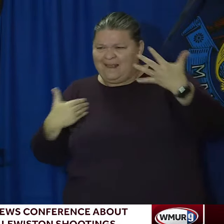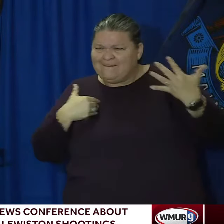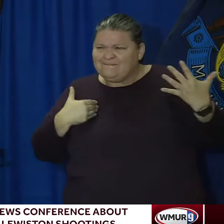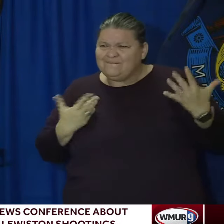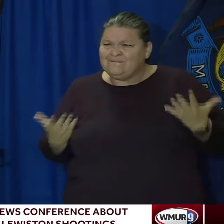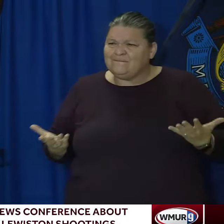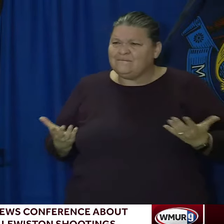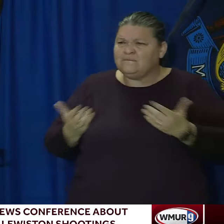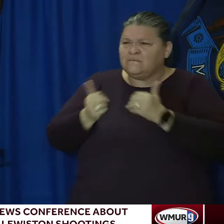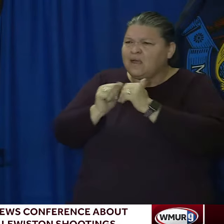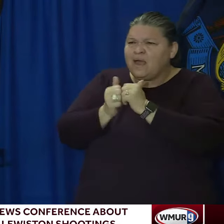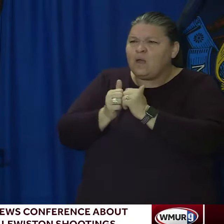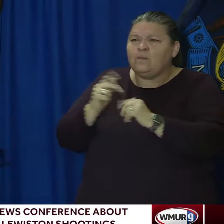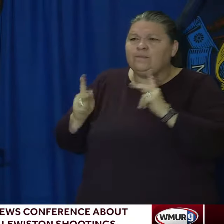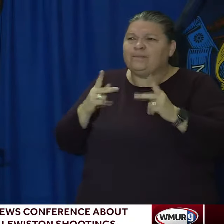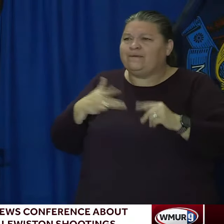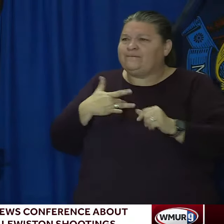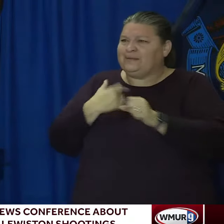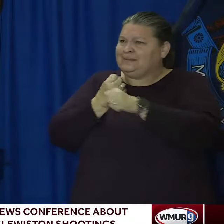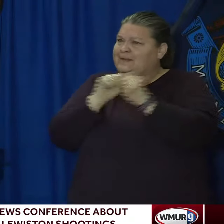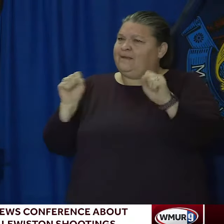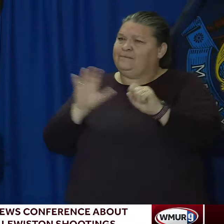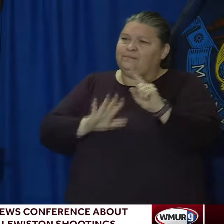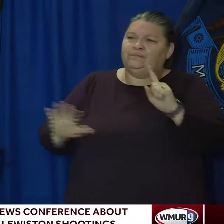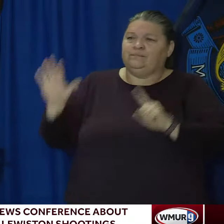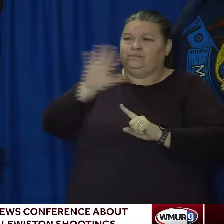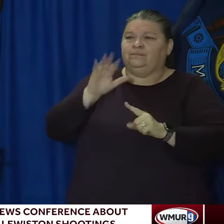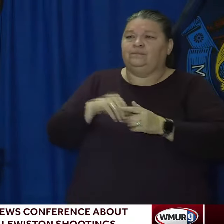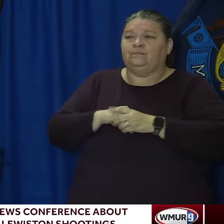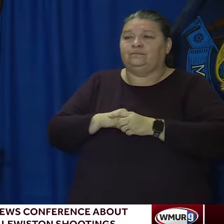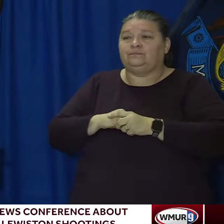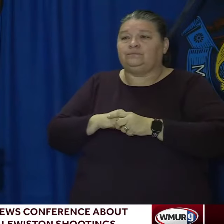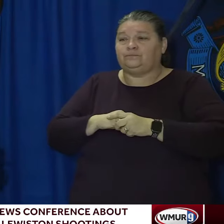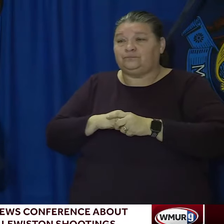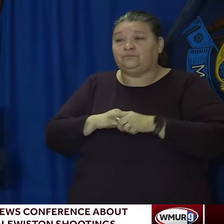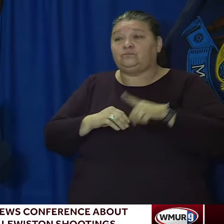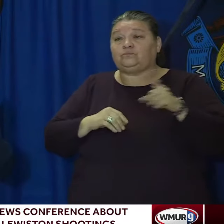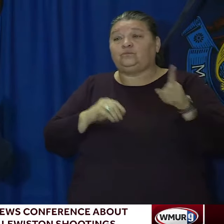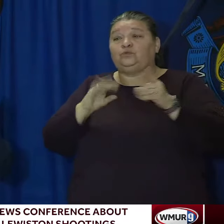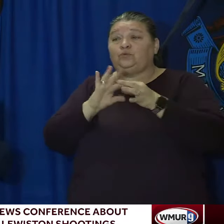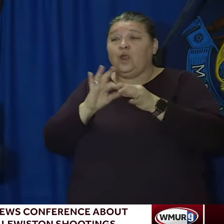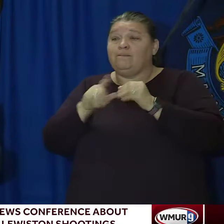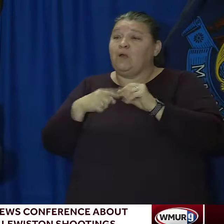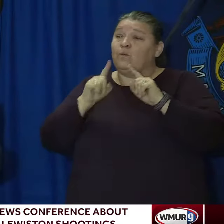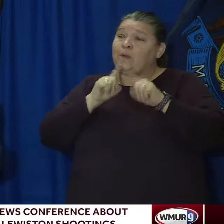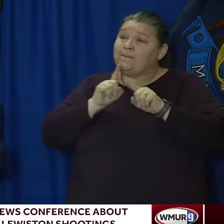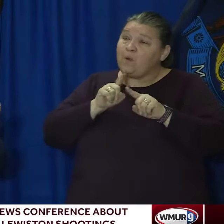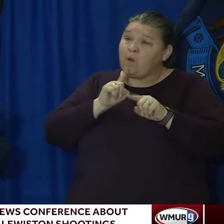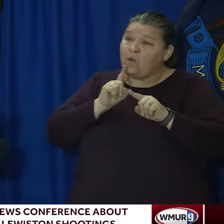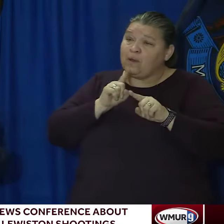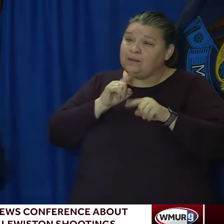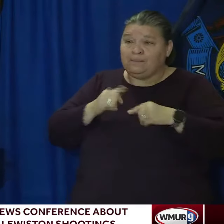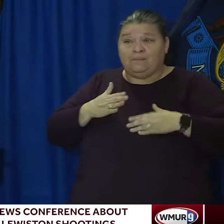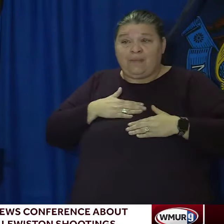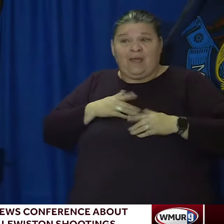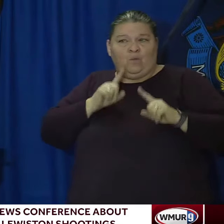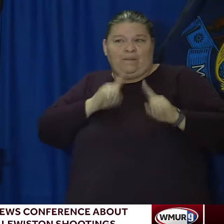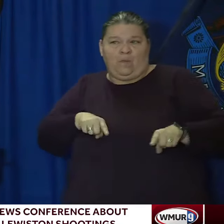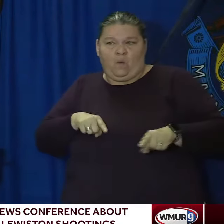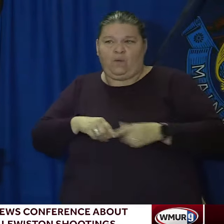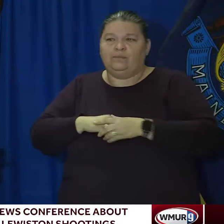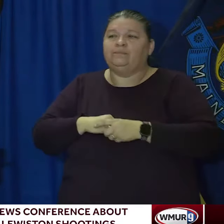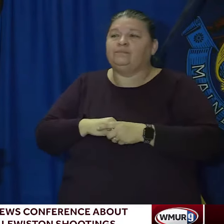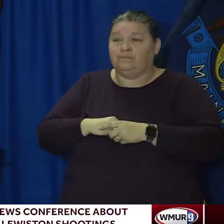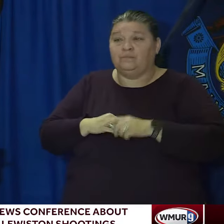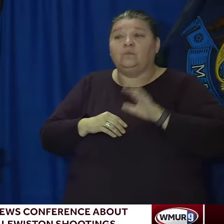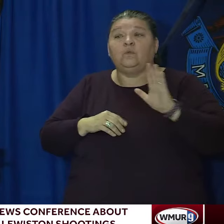supposed to feel safe? You're reporting on reports, and I know it's second, third. Excuse me. You're reporting on something that